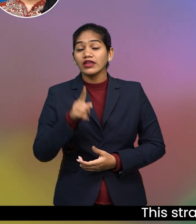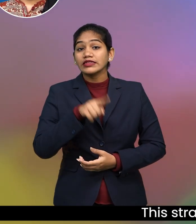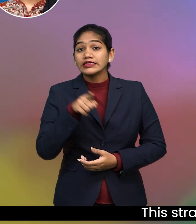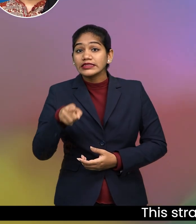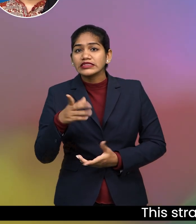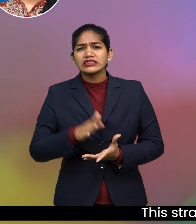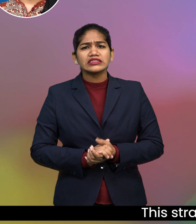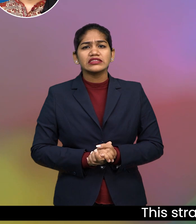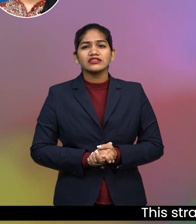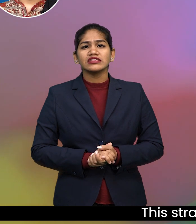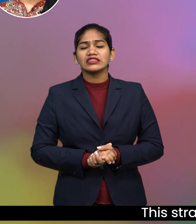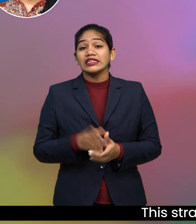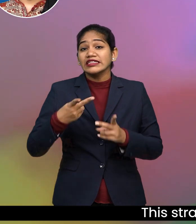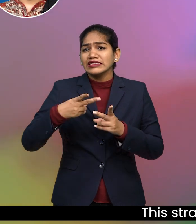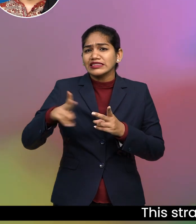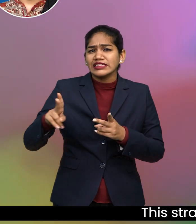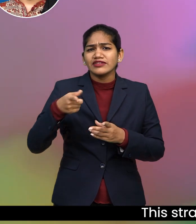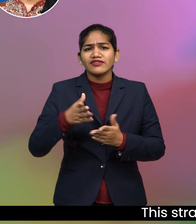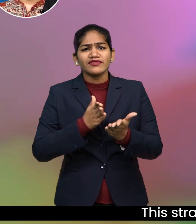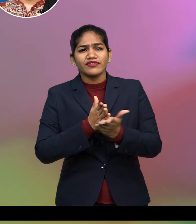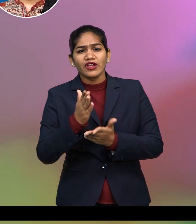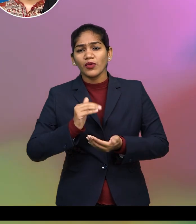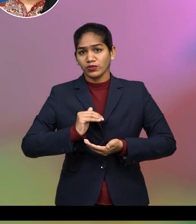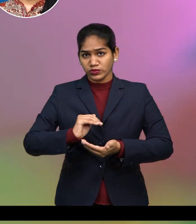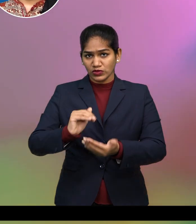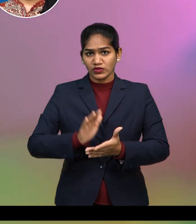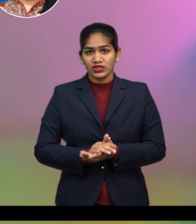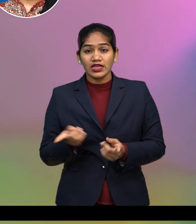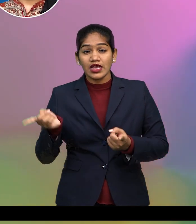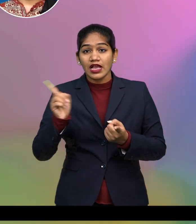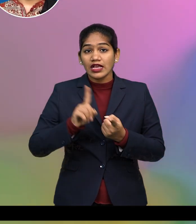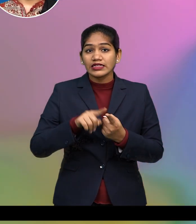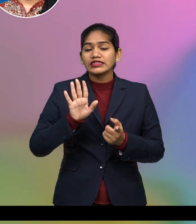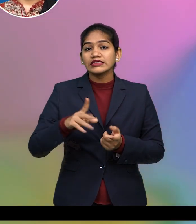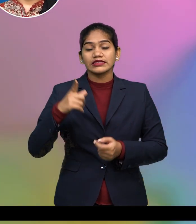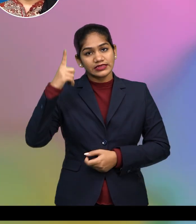This strange kind of reproduction occurs in bees,